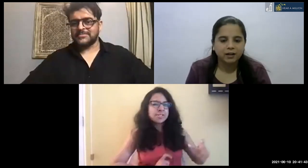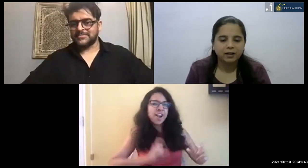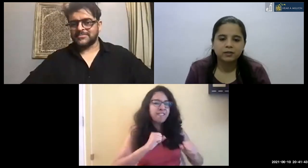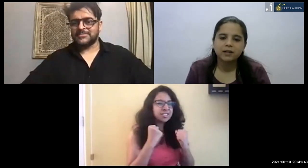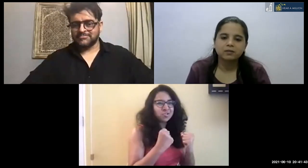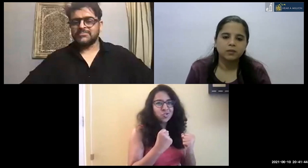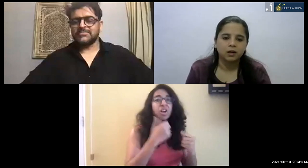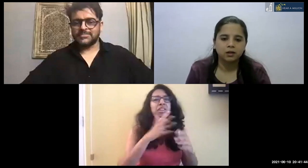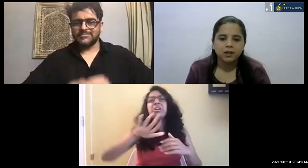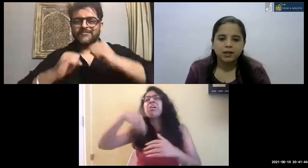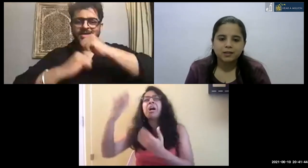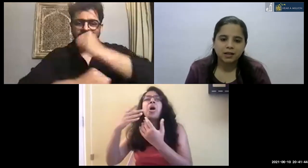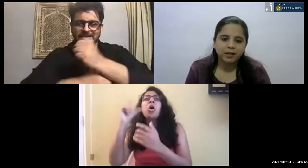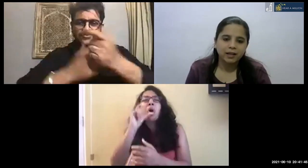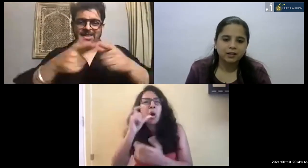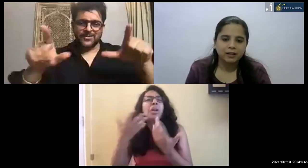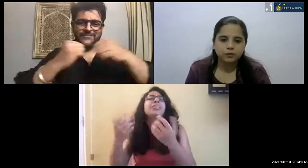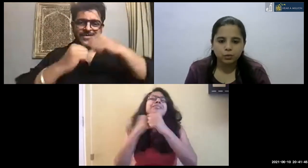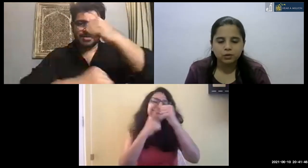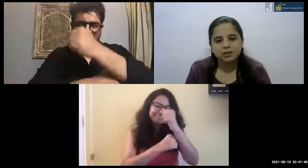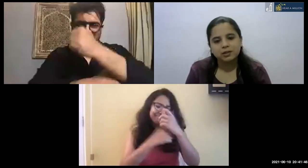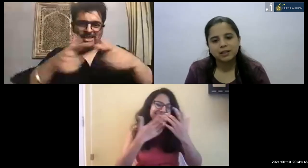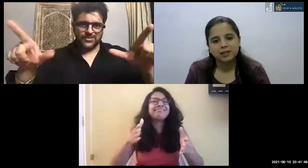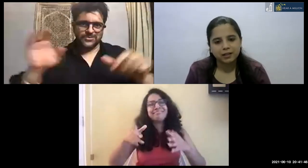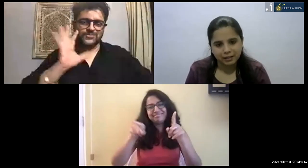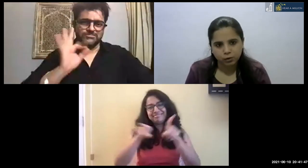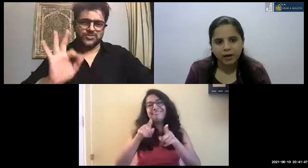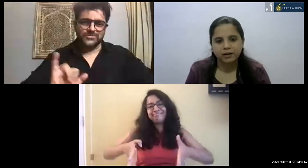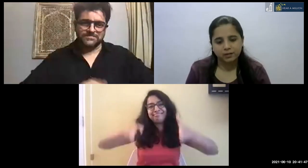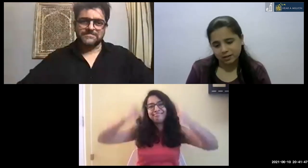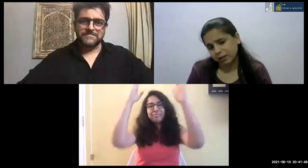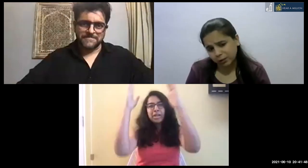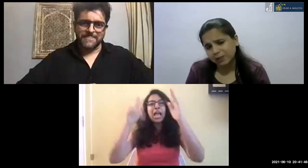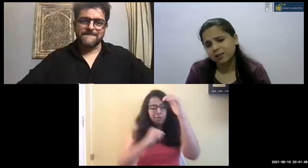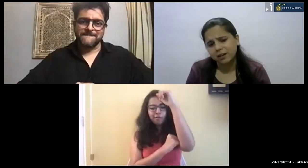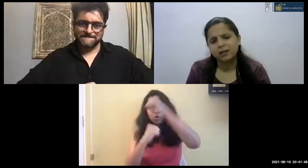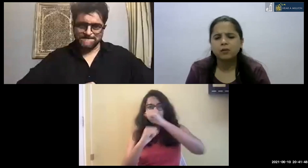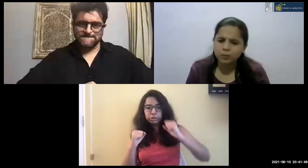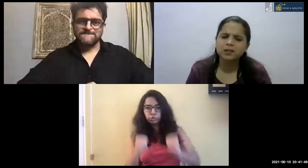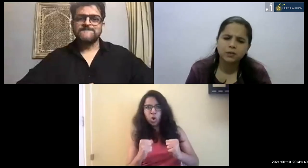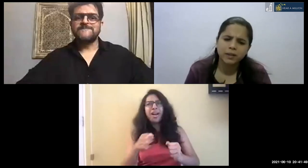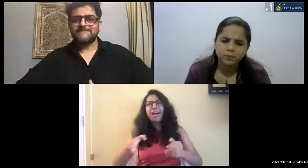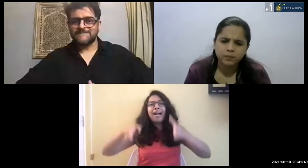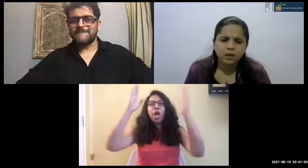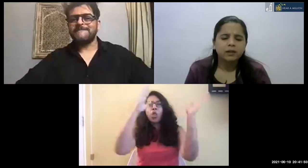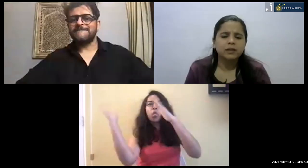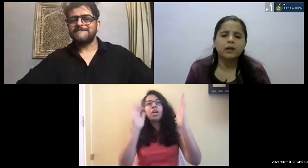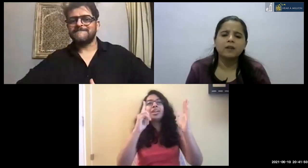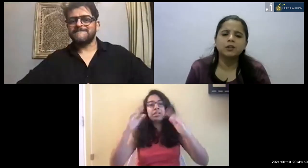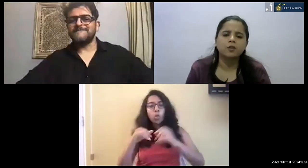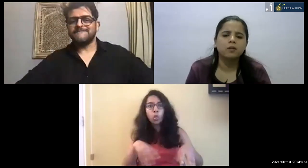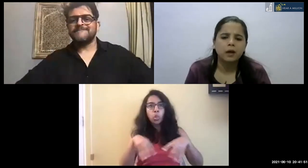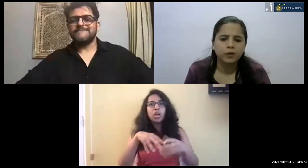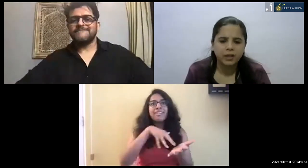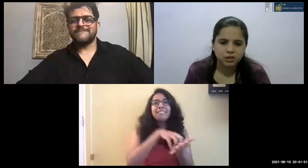12th standard, if they are studying in the deaf schools till 12th standard, it would be easy for them. They would